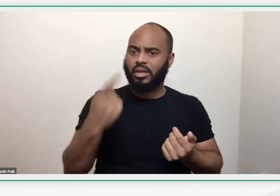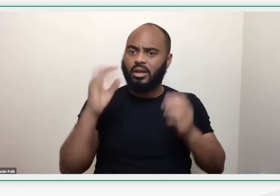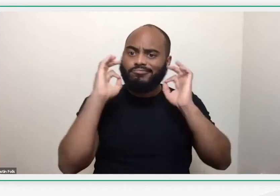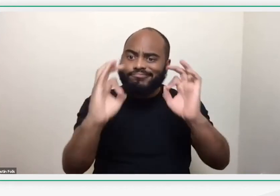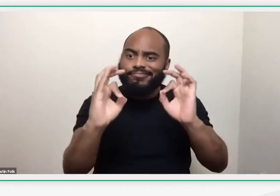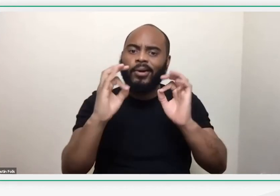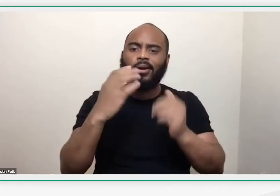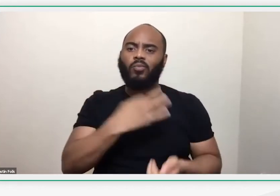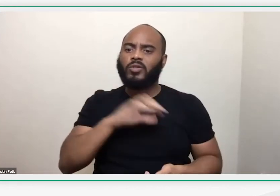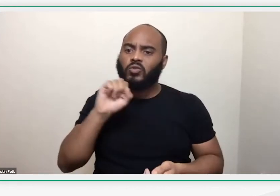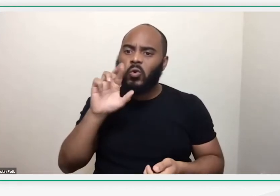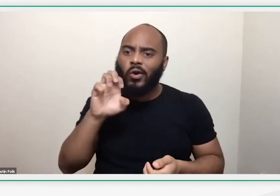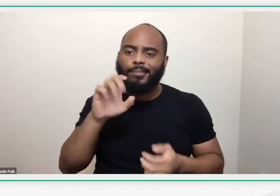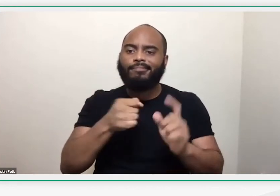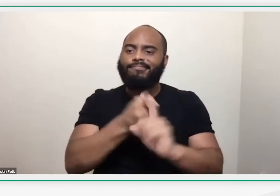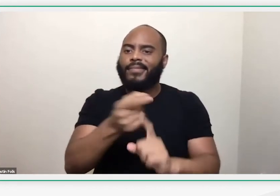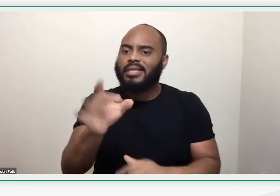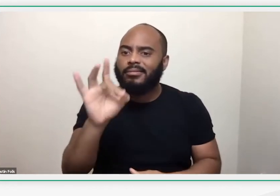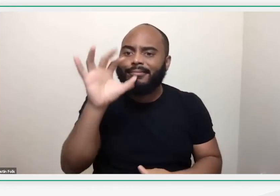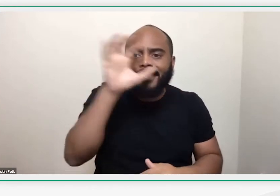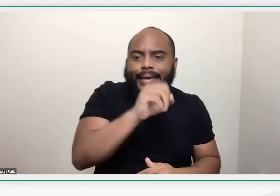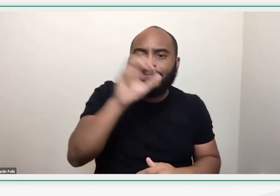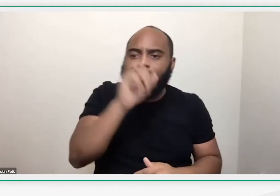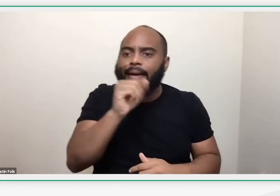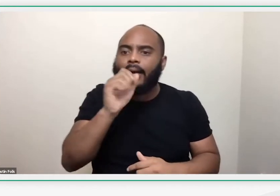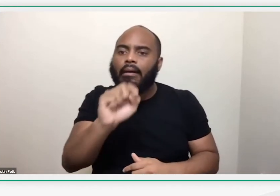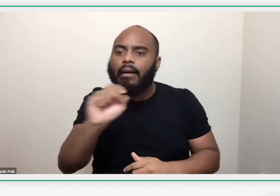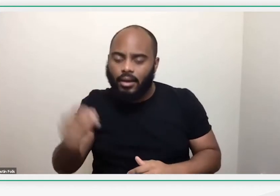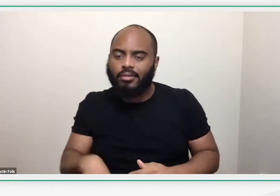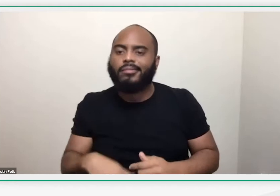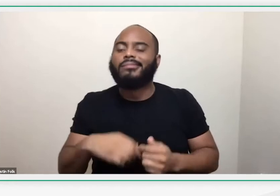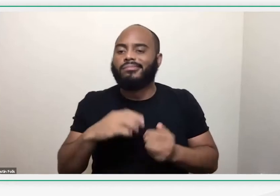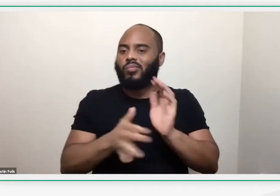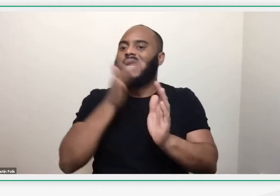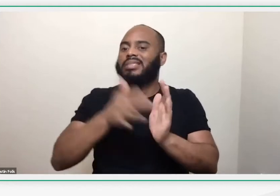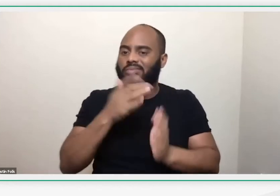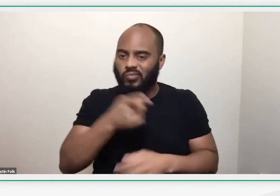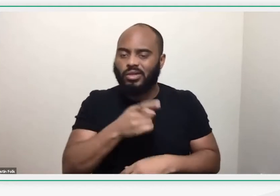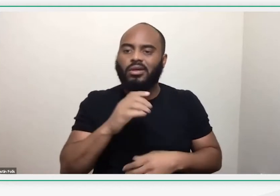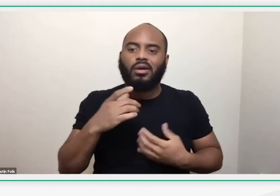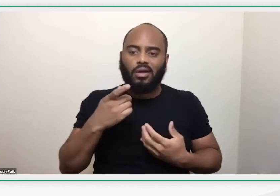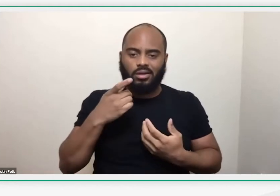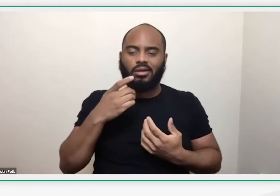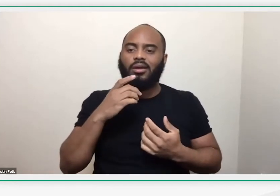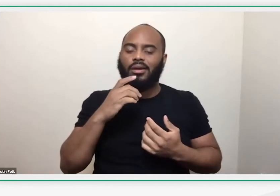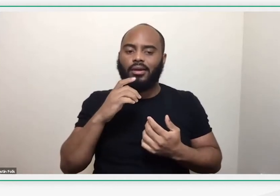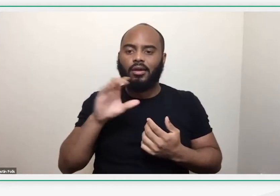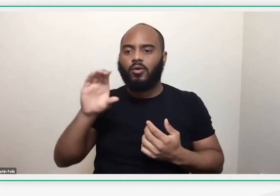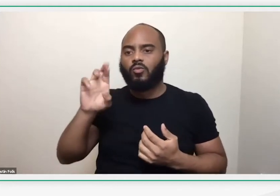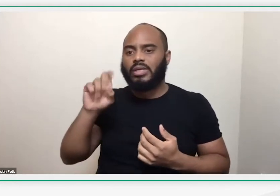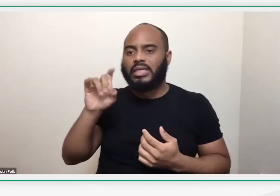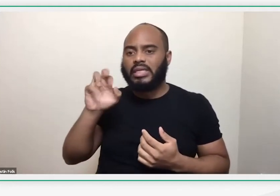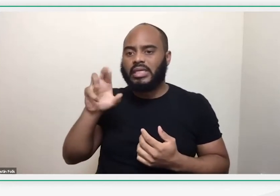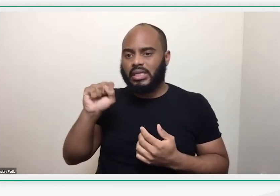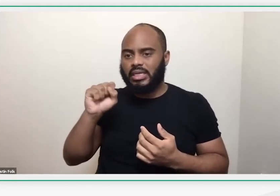And let me put this into play for you. Let's say at one point you did have a perfect credit score, but you missed a couple payments here and there,